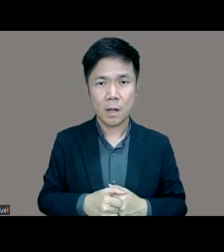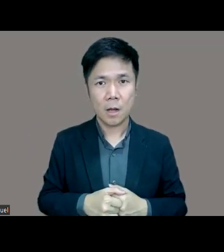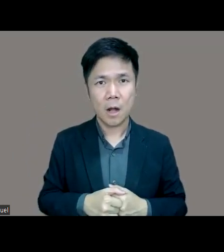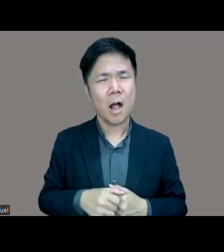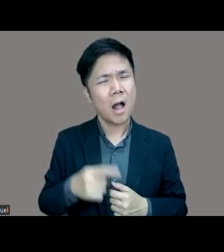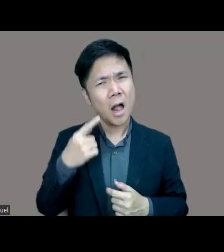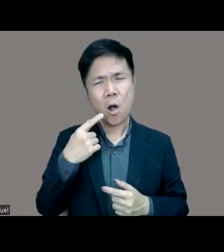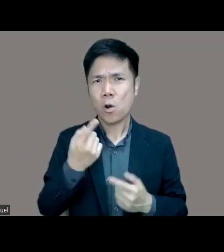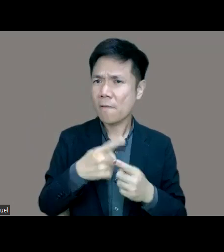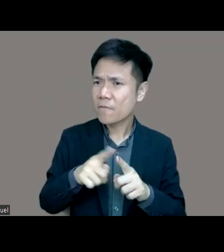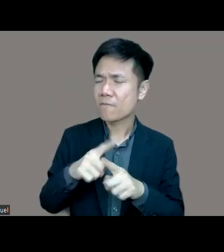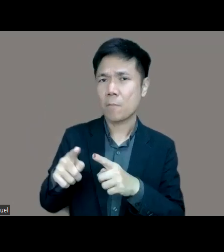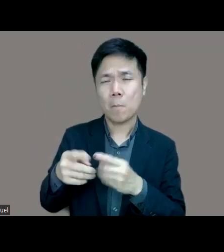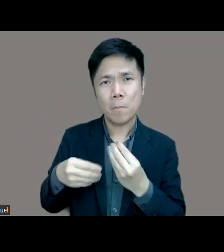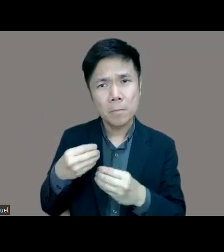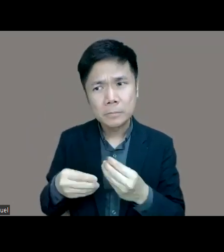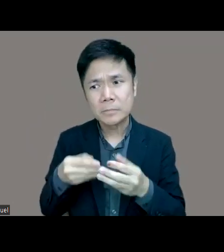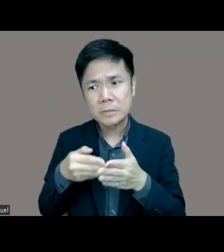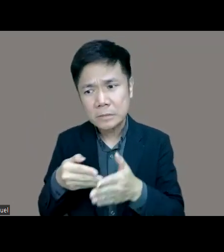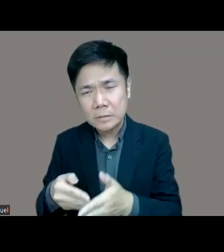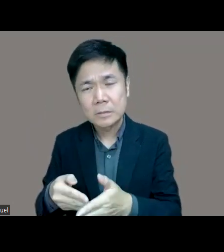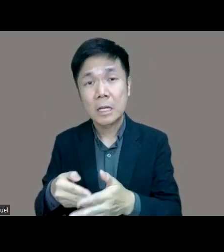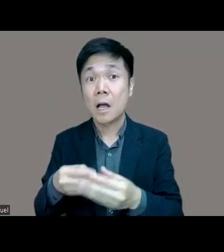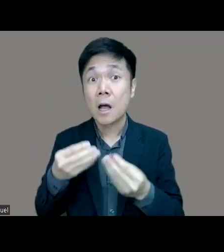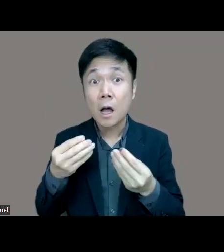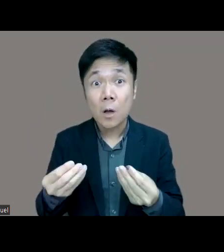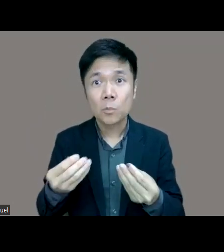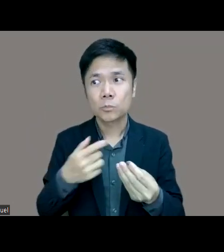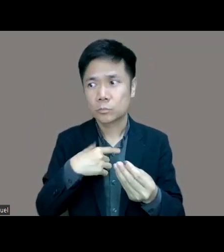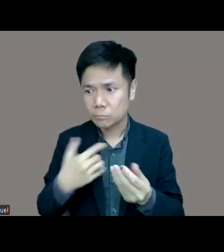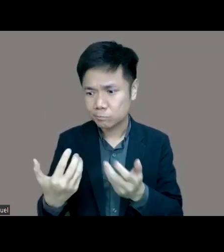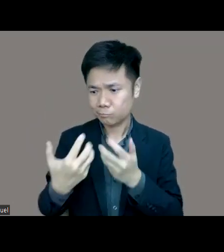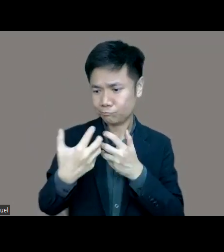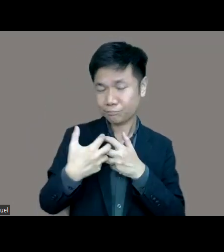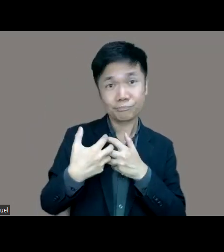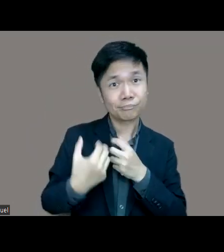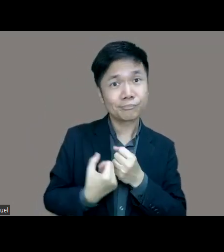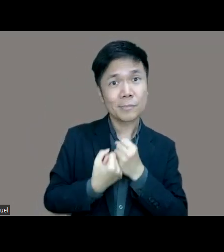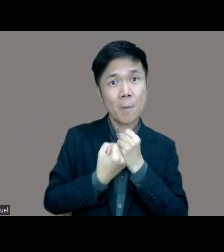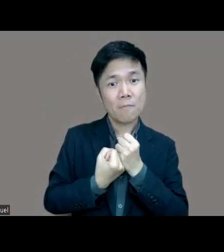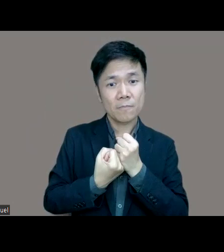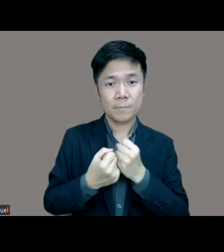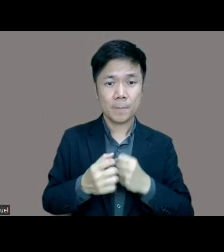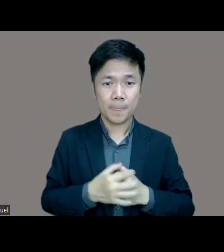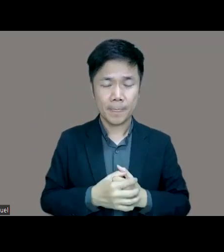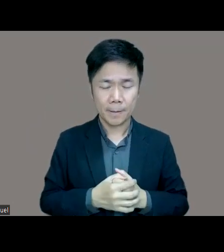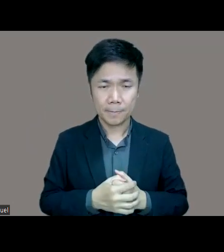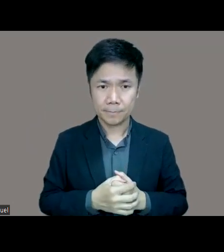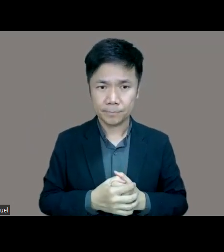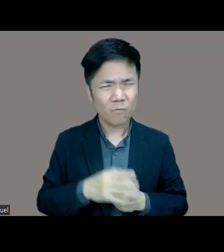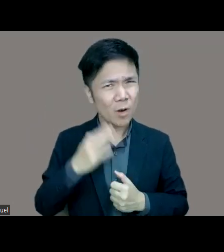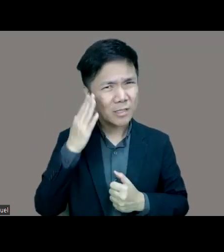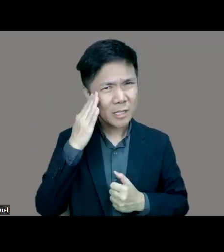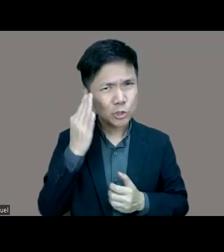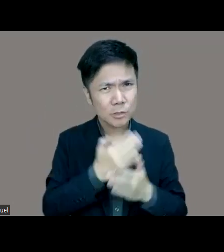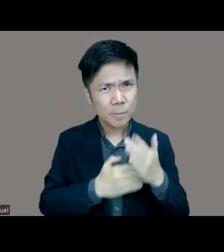And this will take us to the point of providing reasonable accommodation in its entirety accessible for that I felt is vital and for